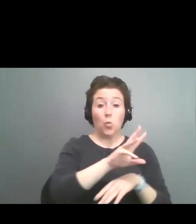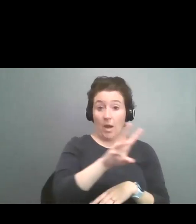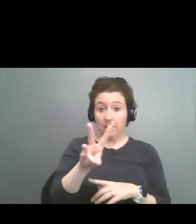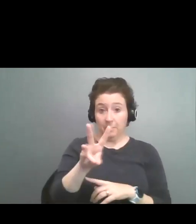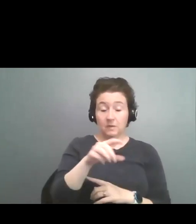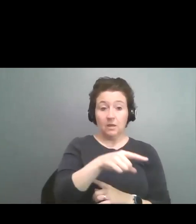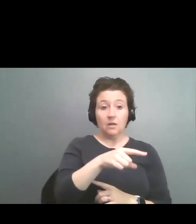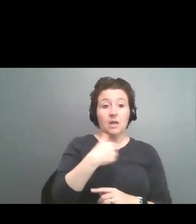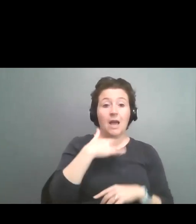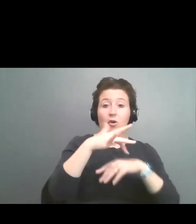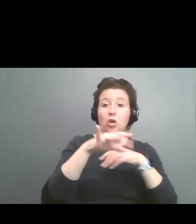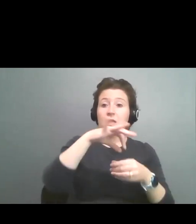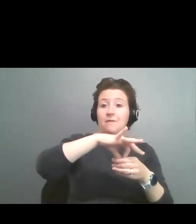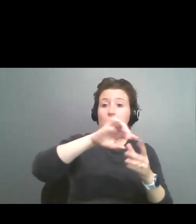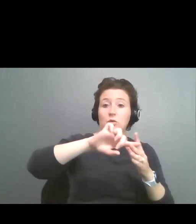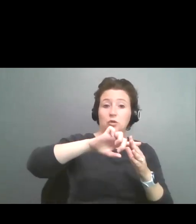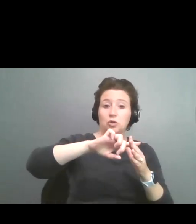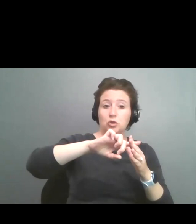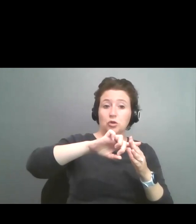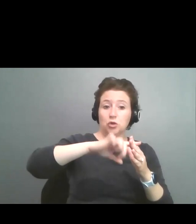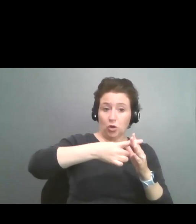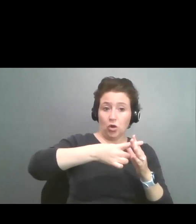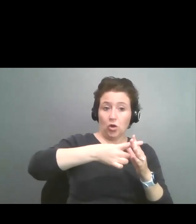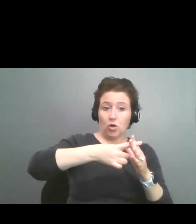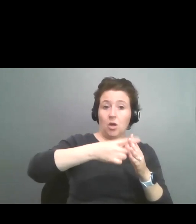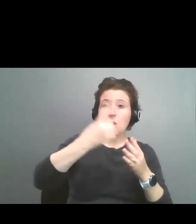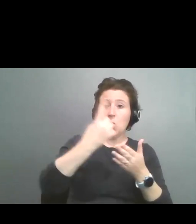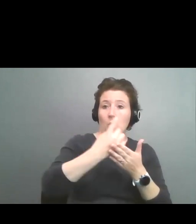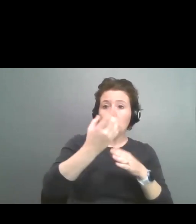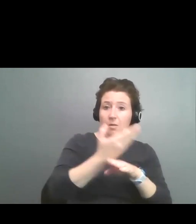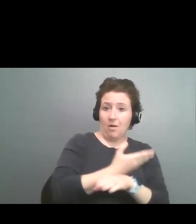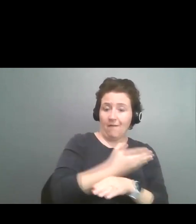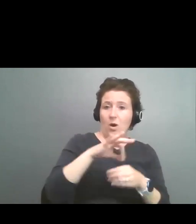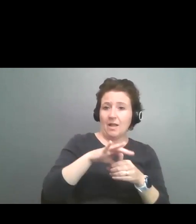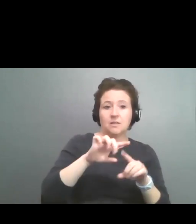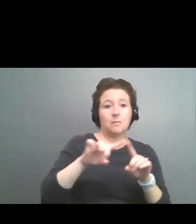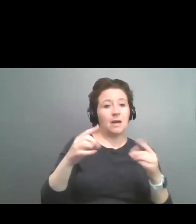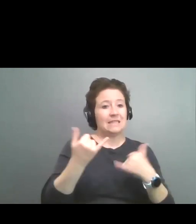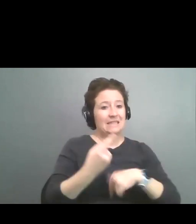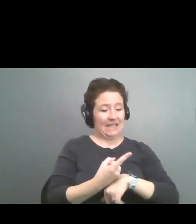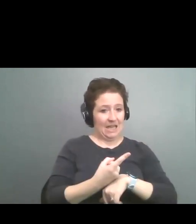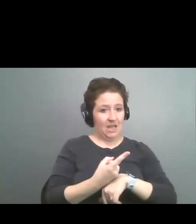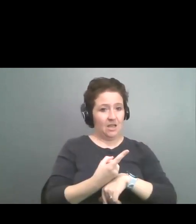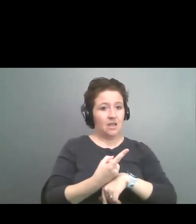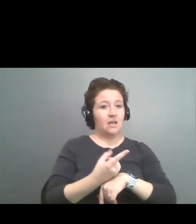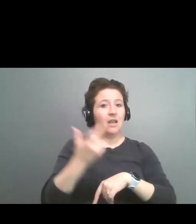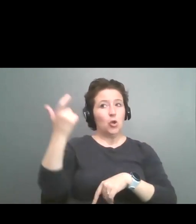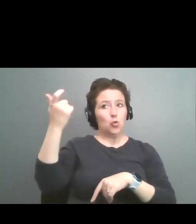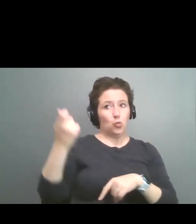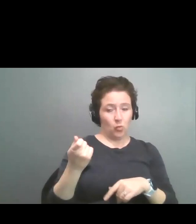have early voting starting just 1 week before the election. But today I received a grant for